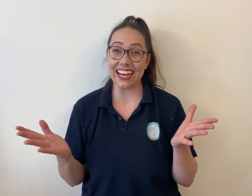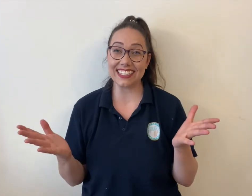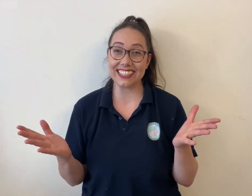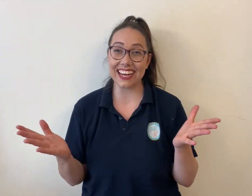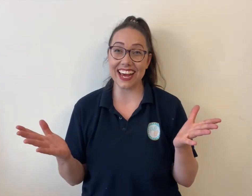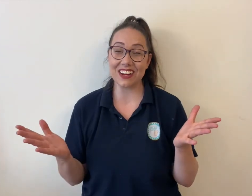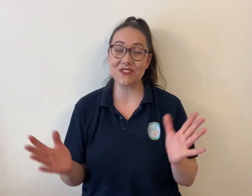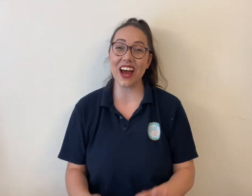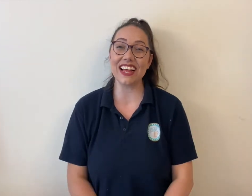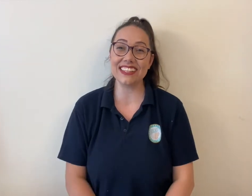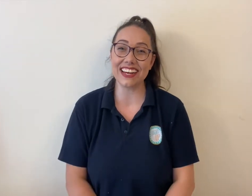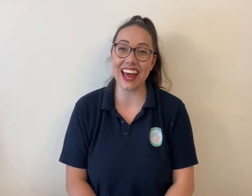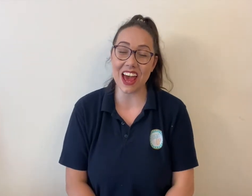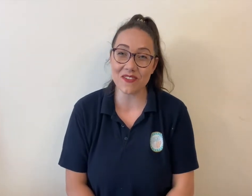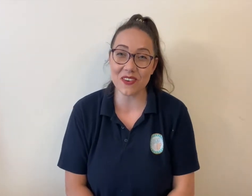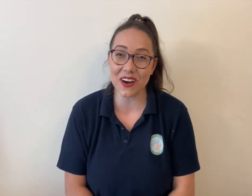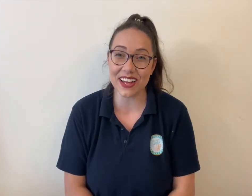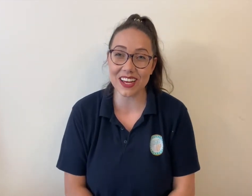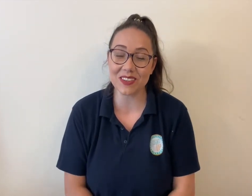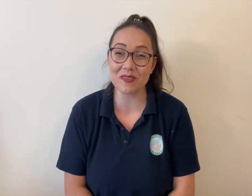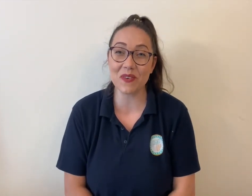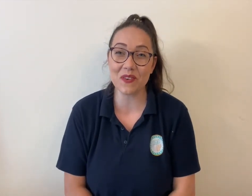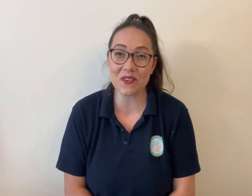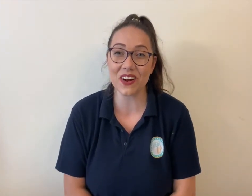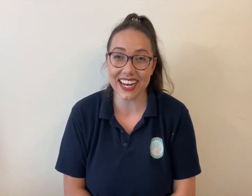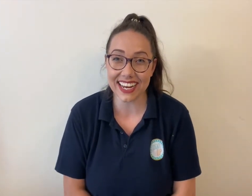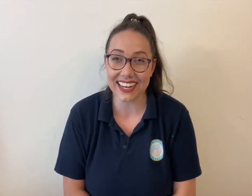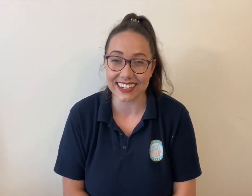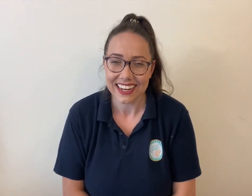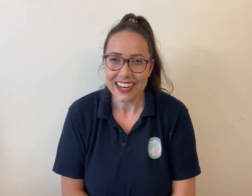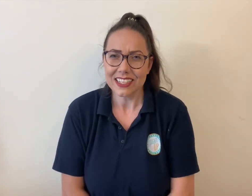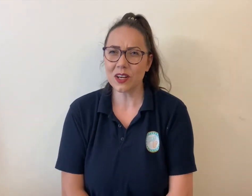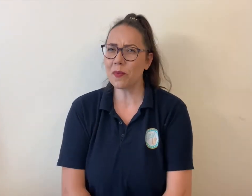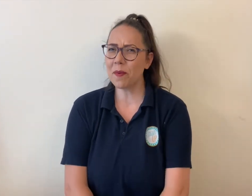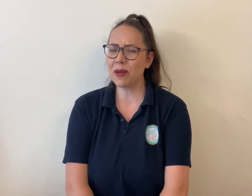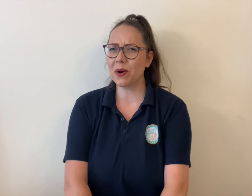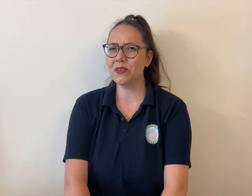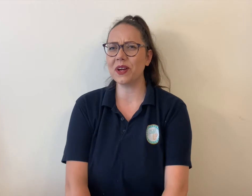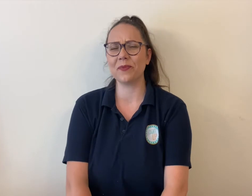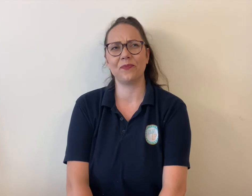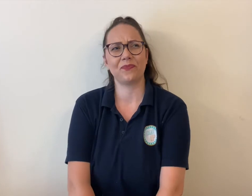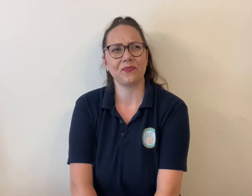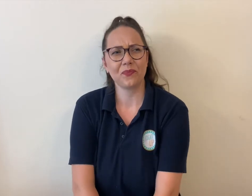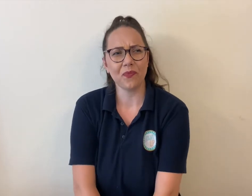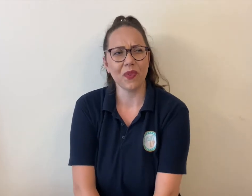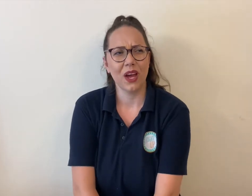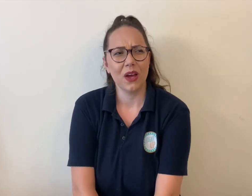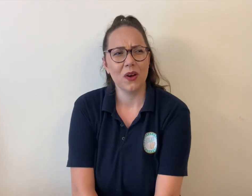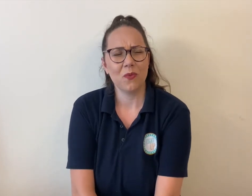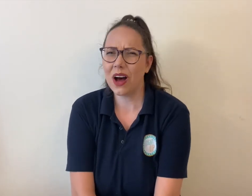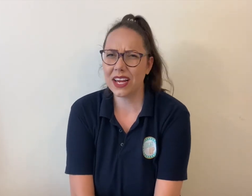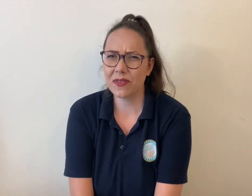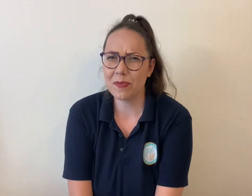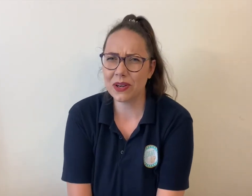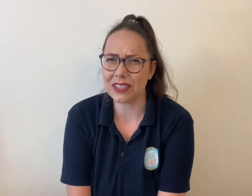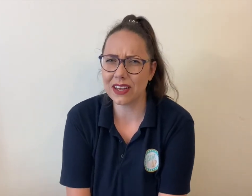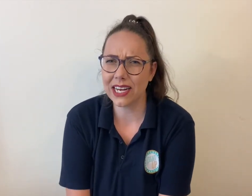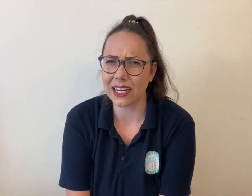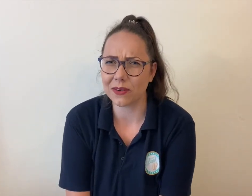Fantastic! Well done, everyone. That was brilliant. So you're probably wondering, why have they put sign language